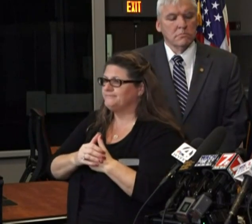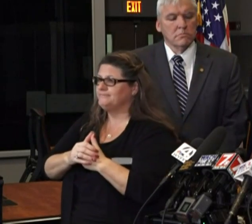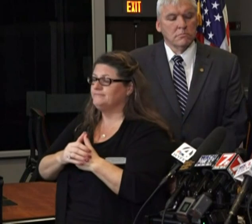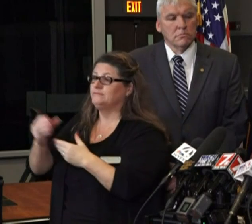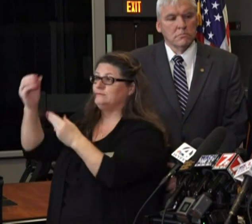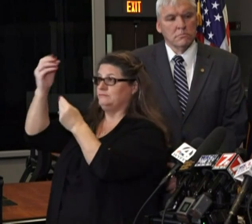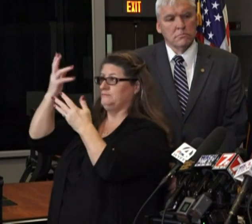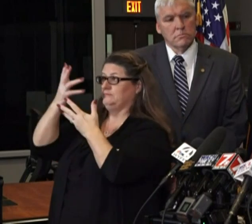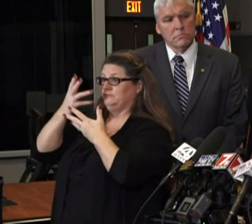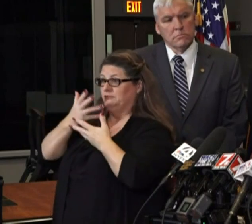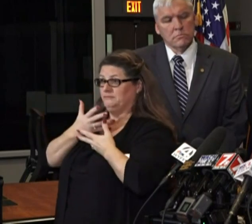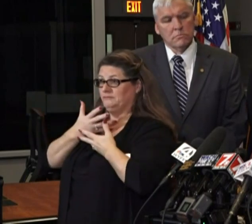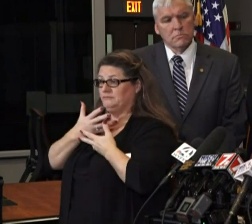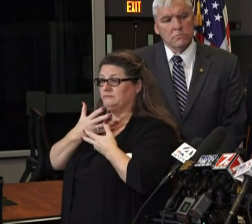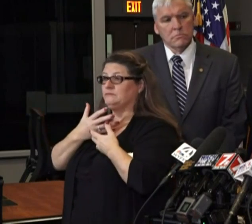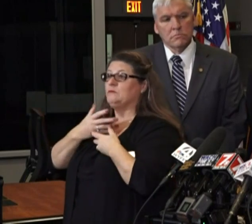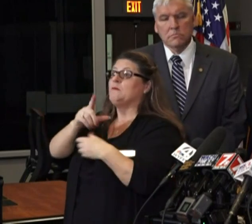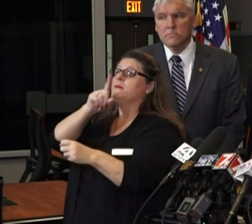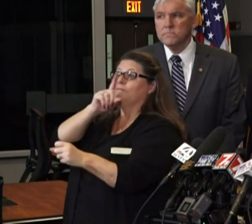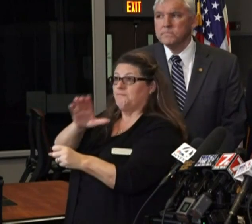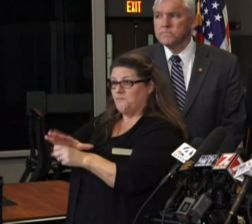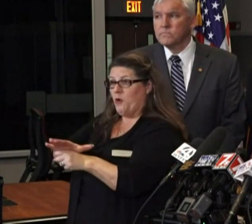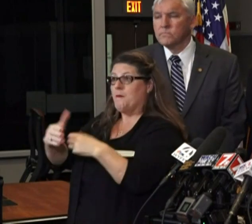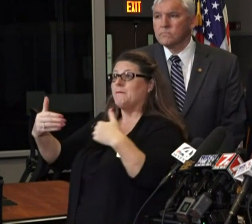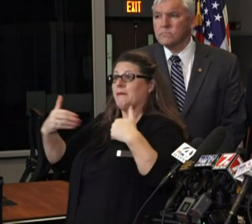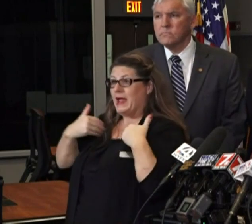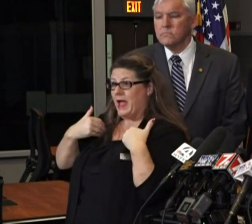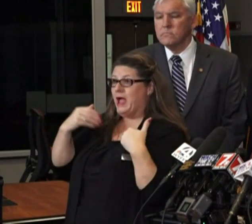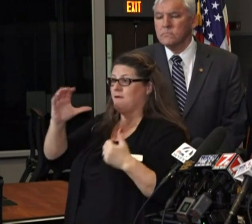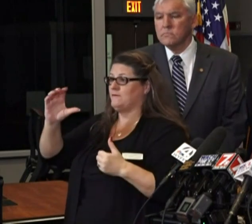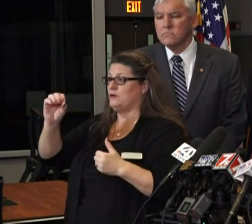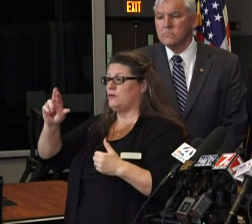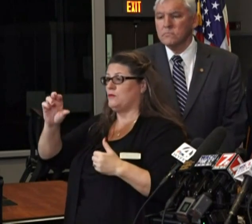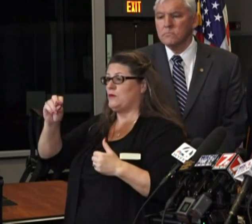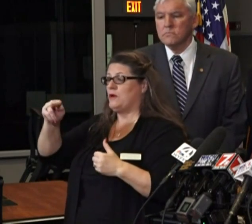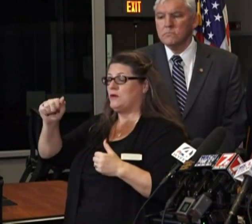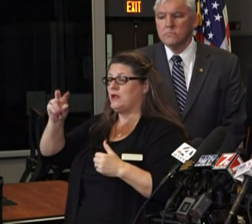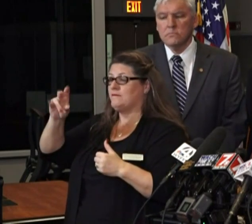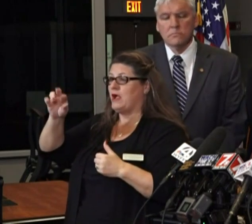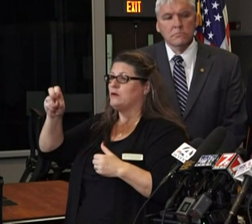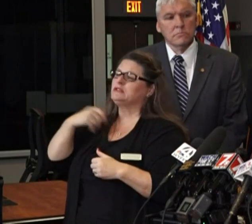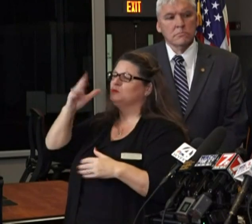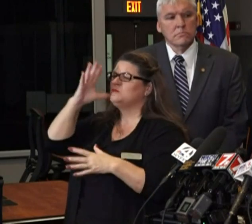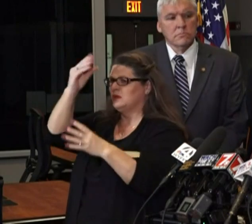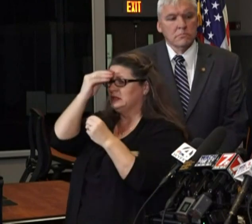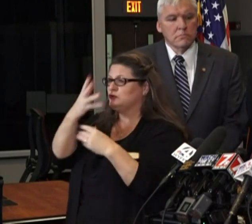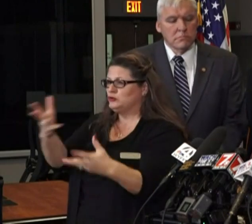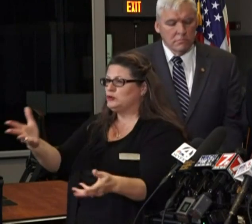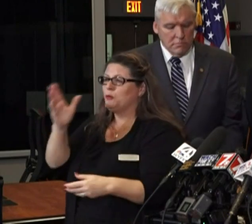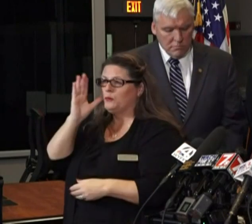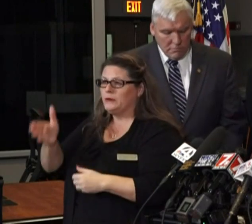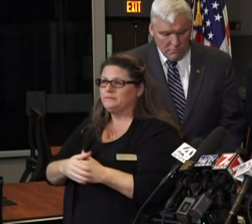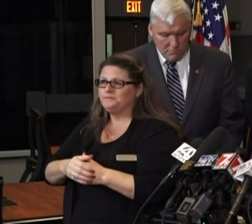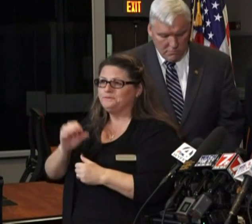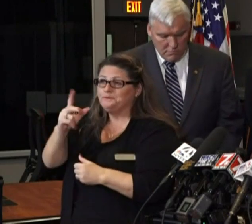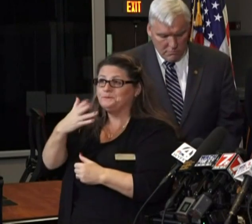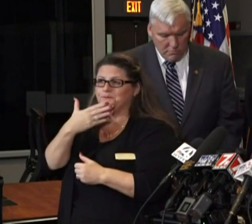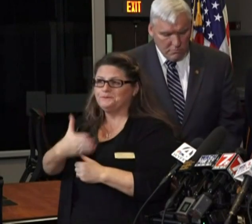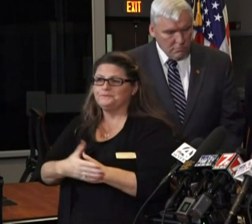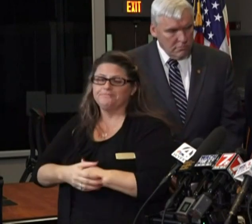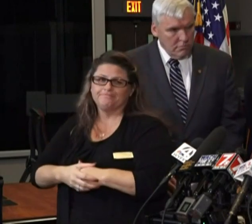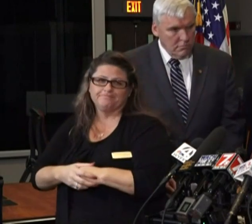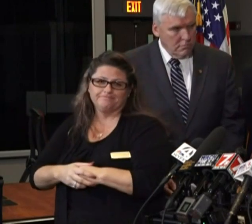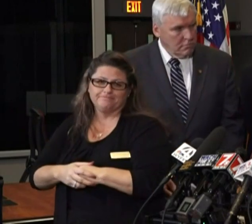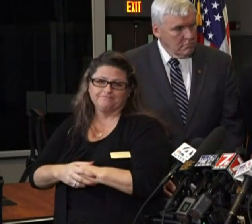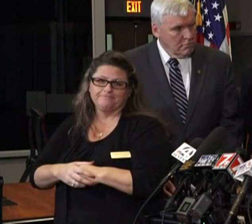and when cases are confirmed, we will continue to update you as quickly and as timely as possible. Thank you. Thank you very